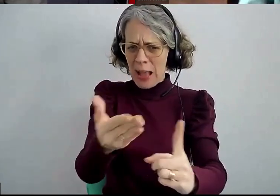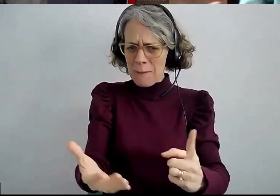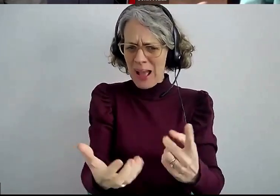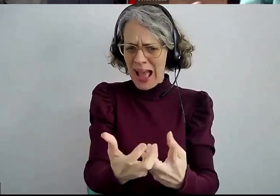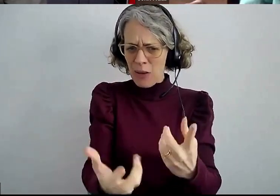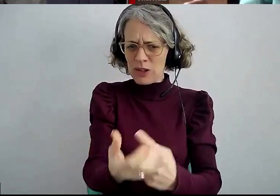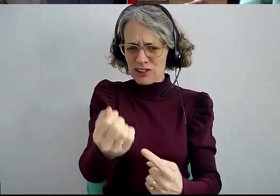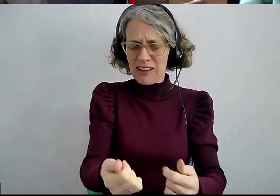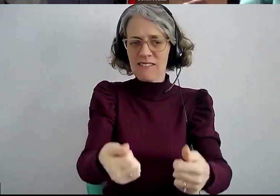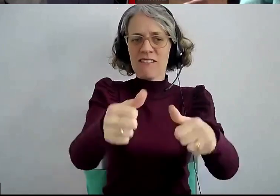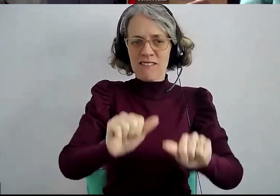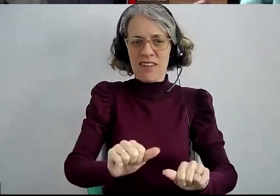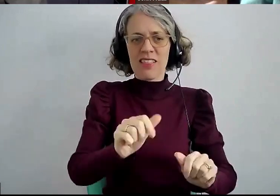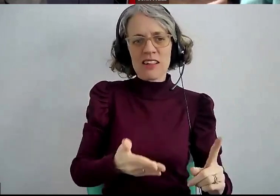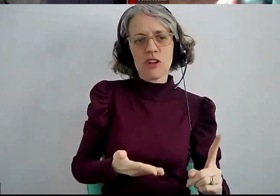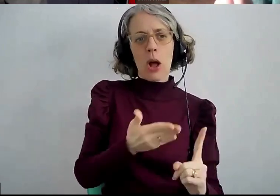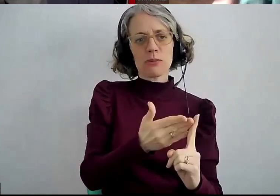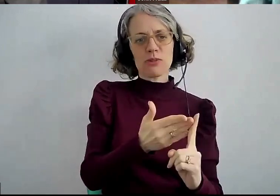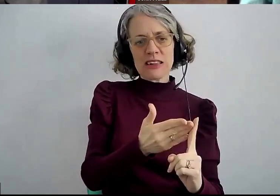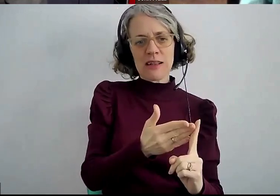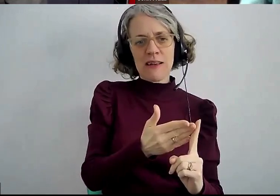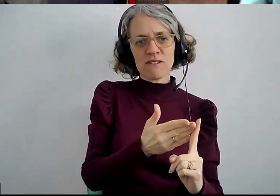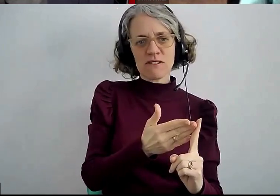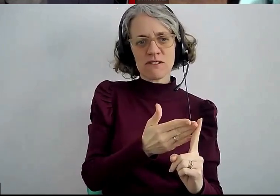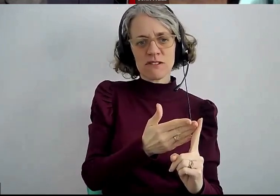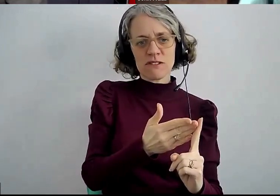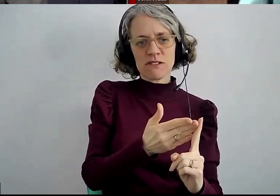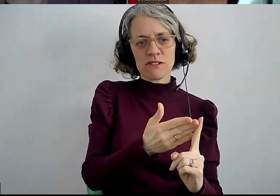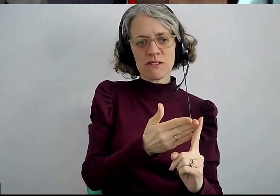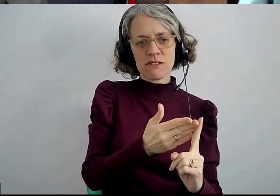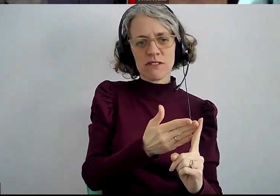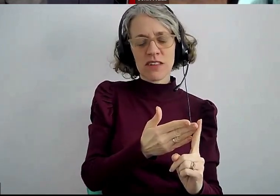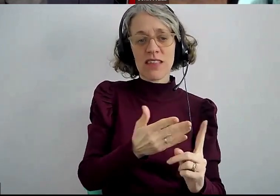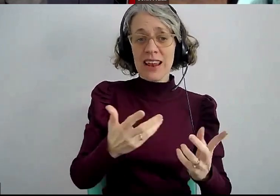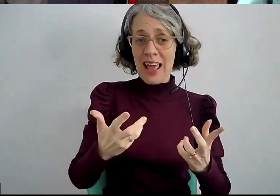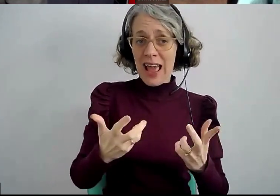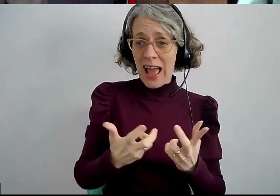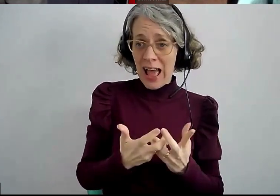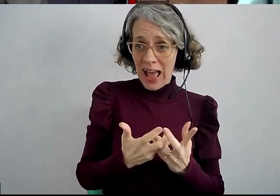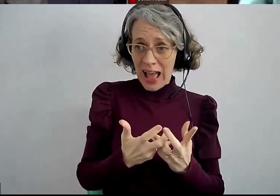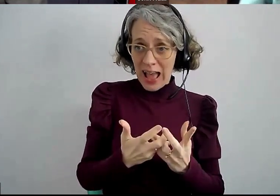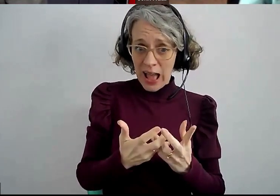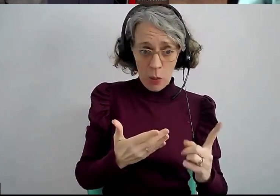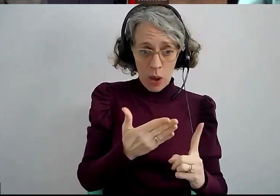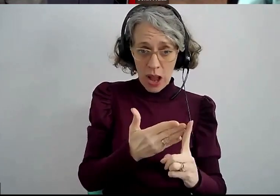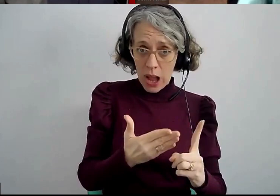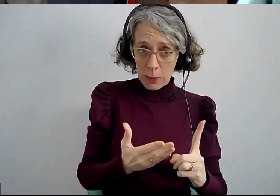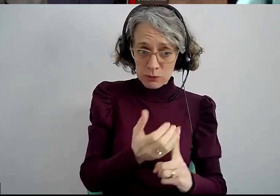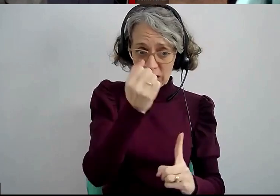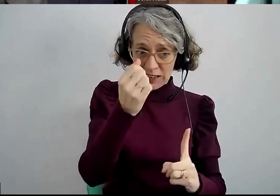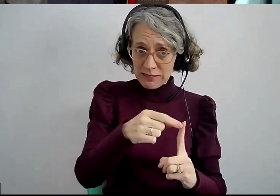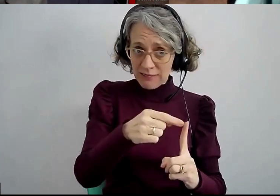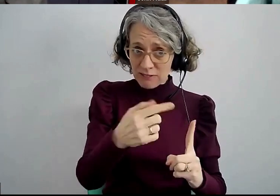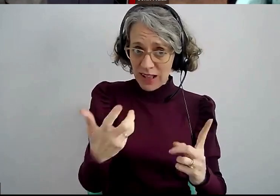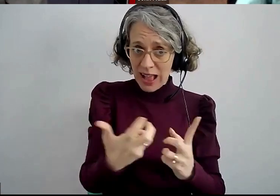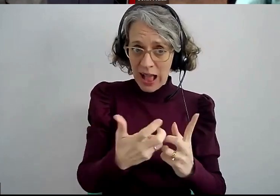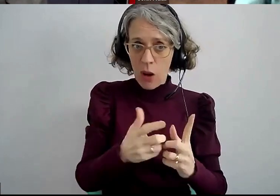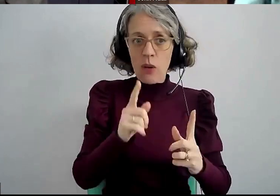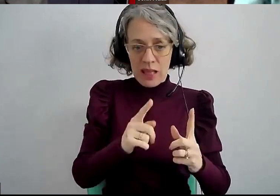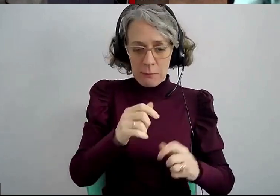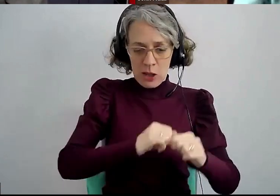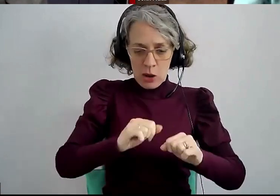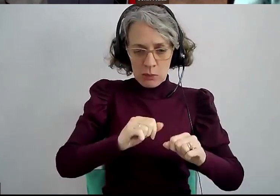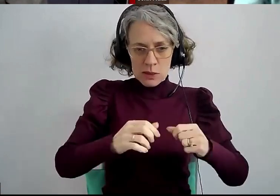That breaks down into objectives. And then how are we going to achieve this objective? And that breaks down into